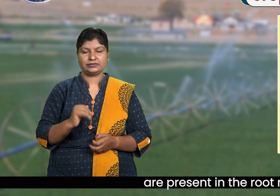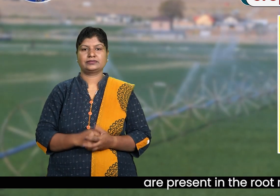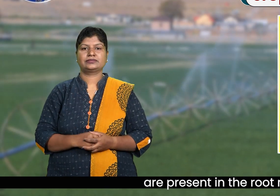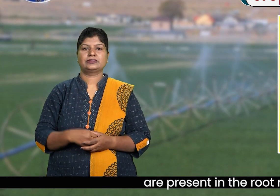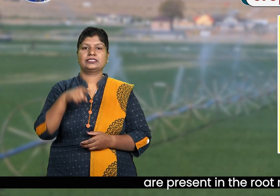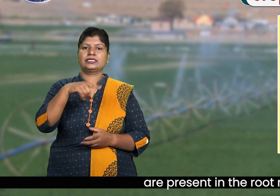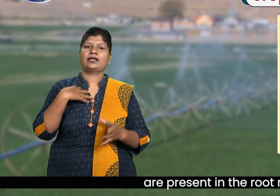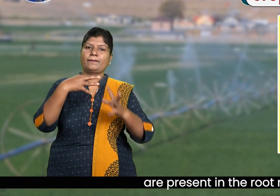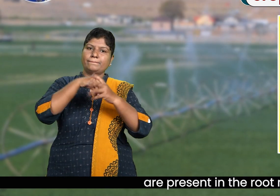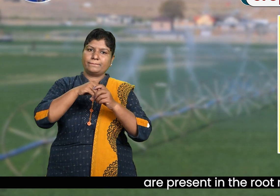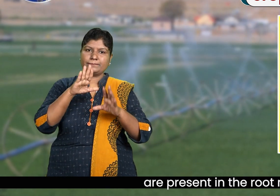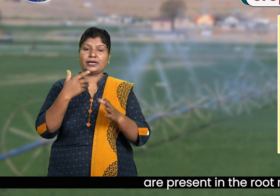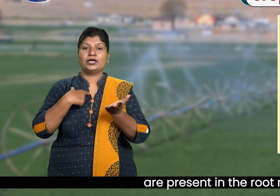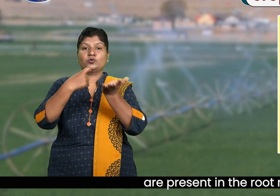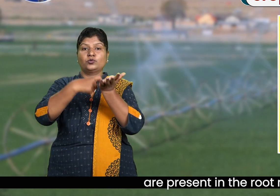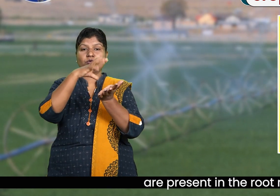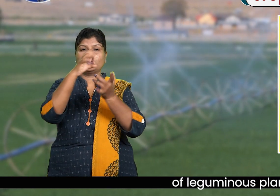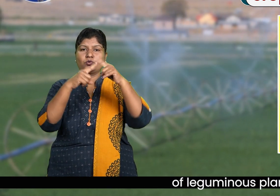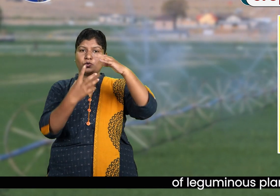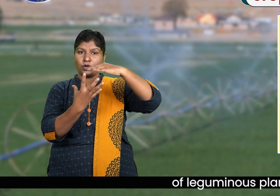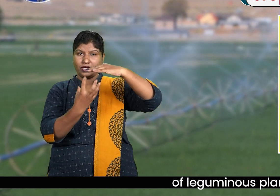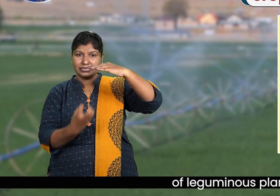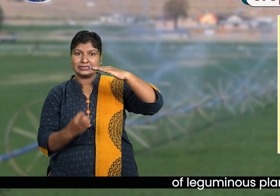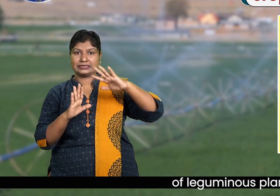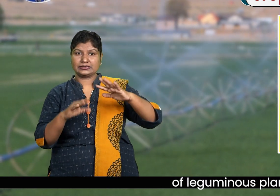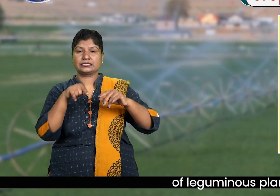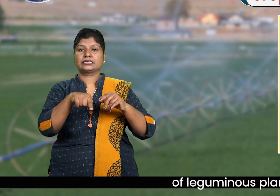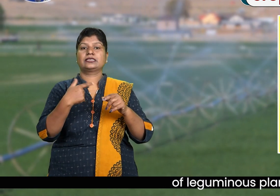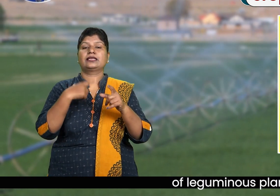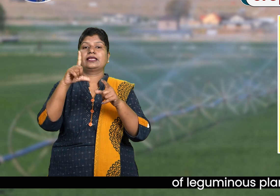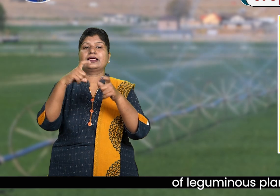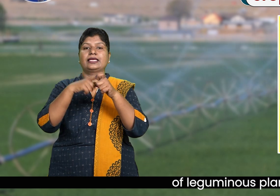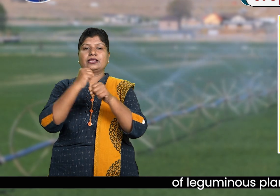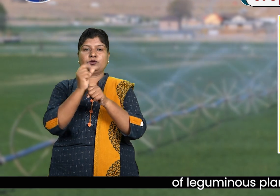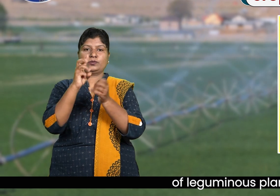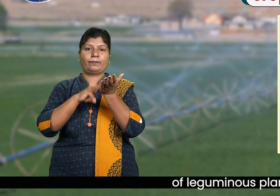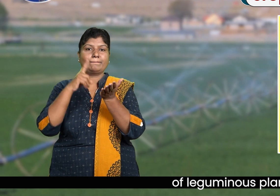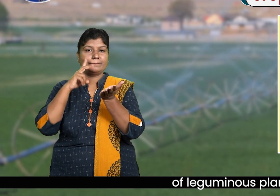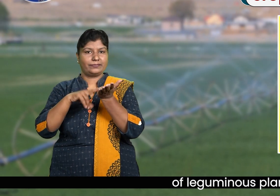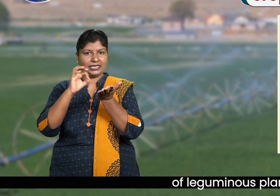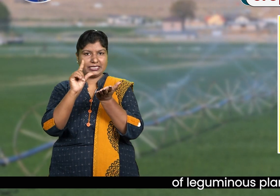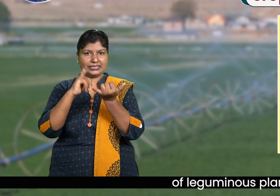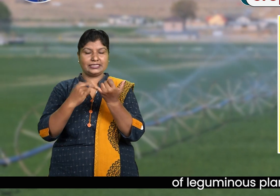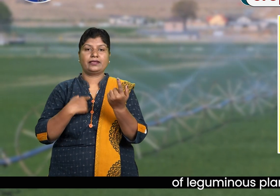are present in the root nodules of leguminous plants